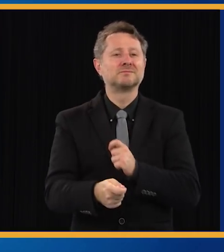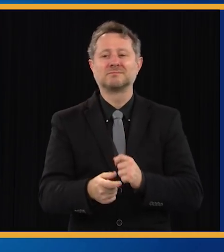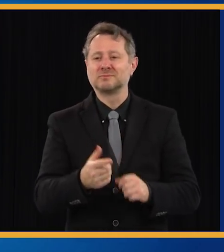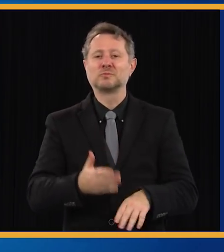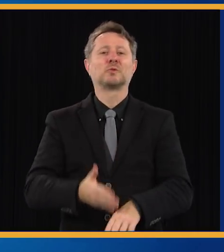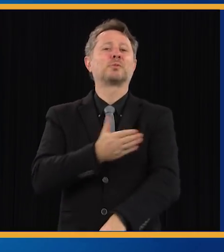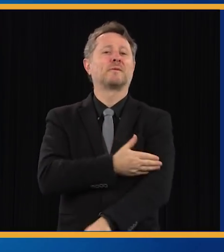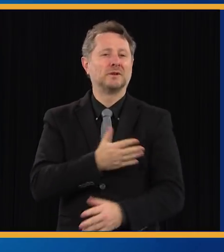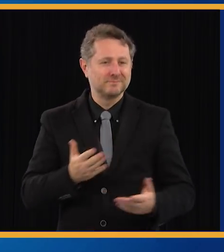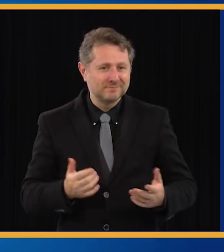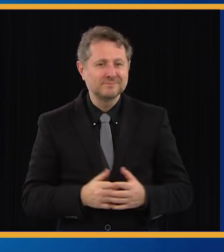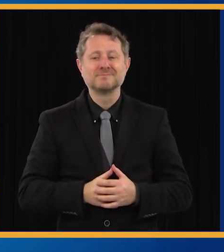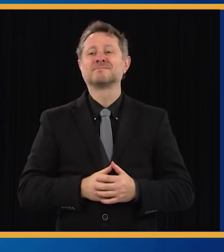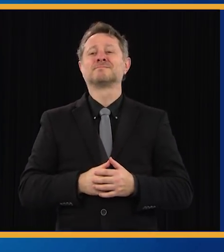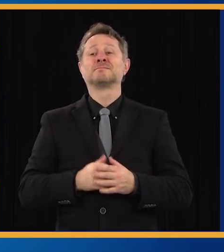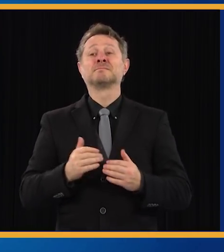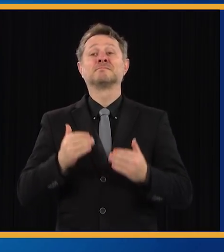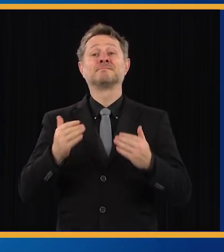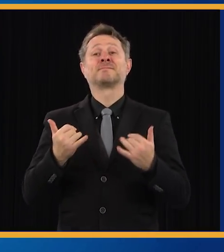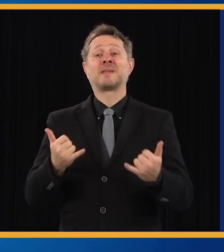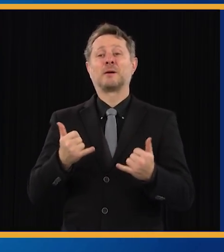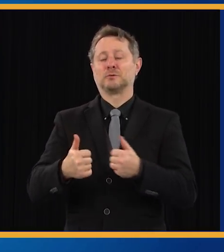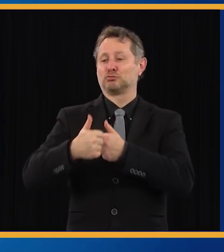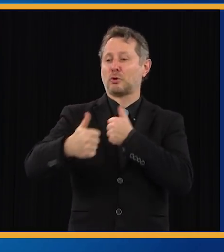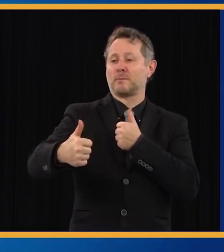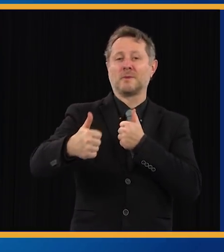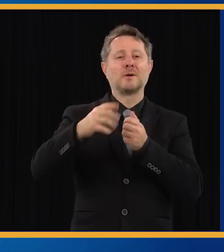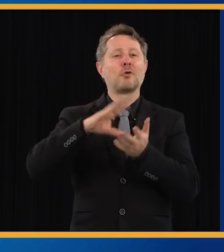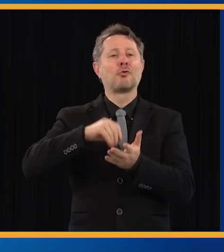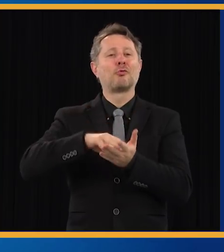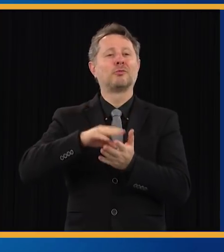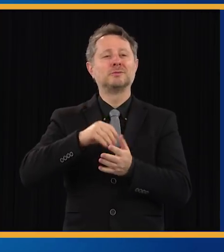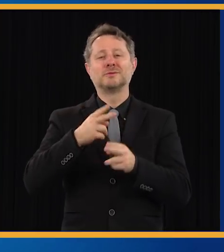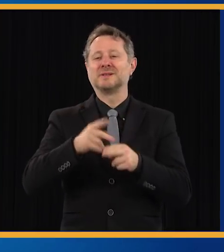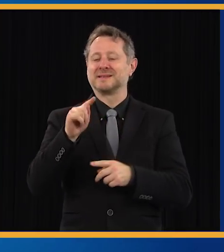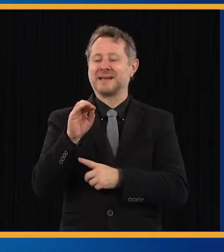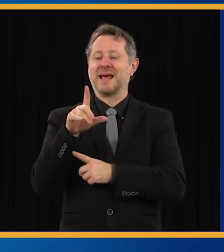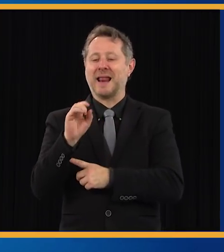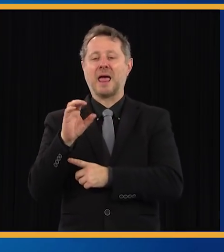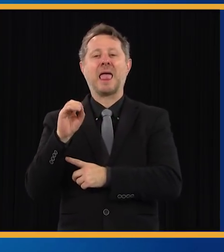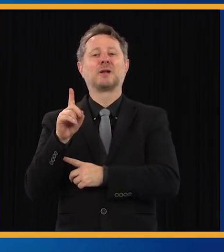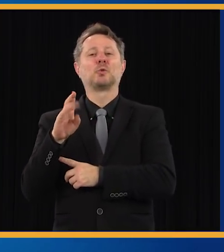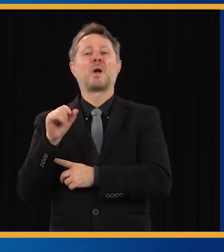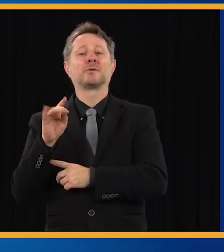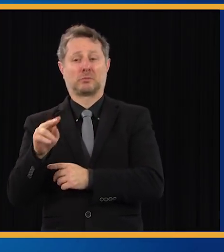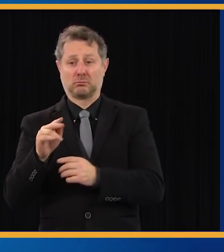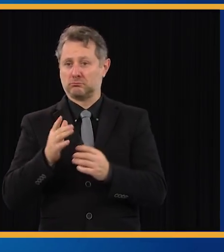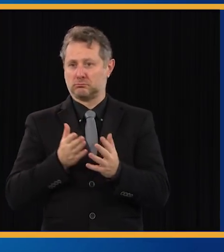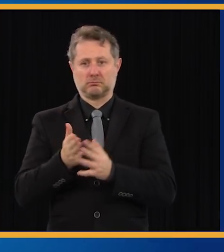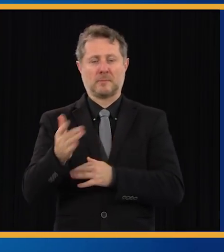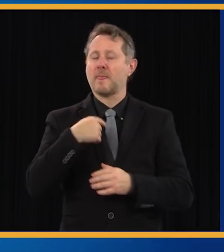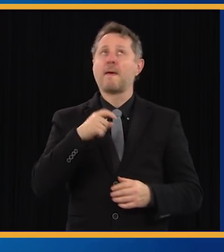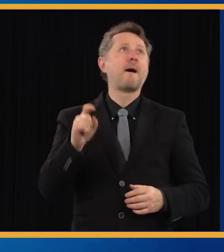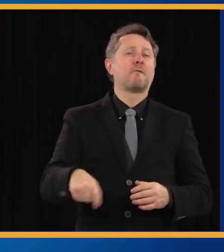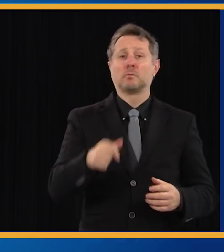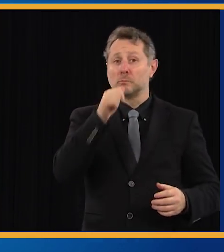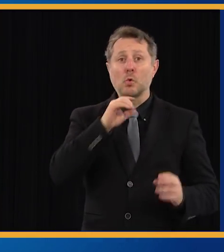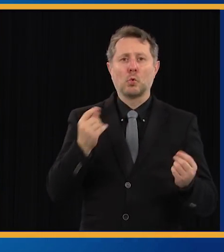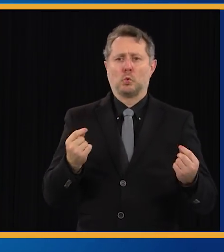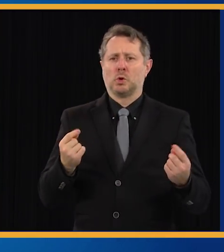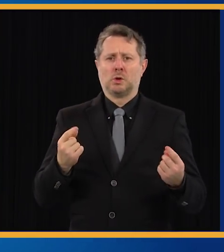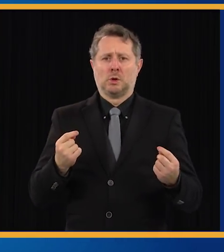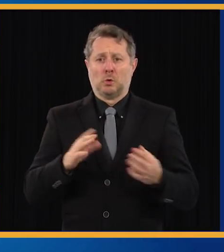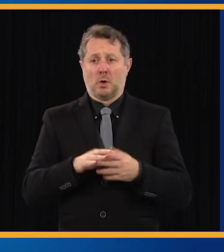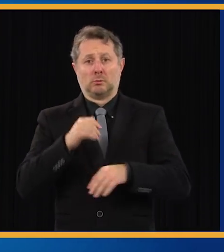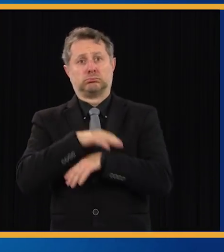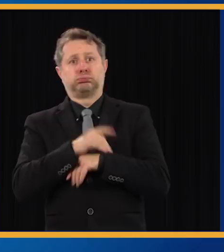talked about teleeducation. Yeah, we went through it. We had to go through it, but it didn't go as